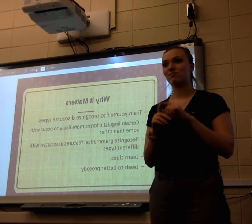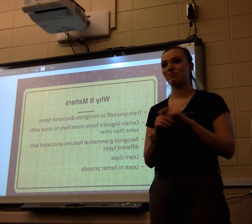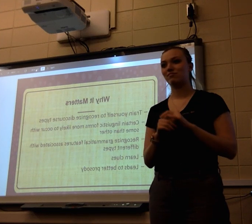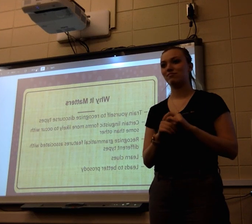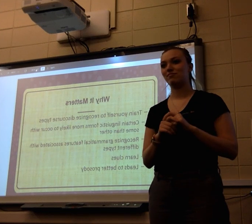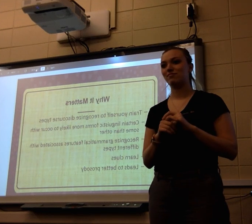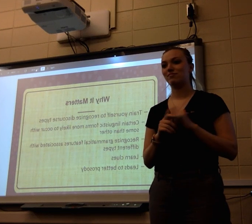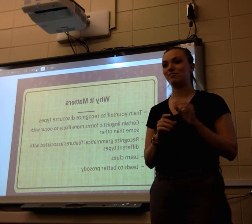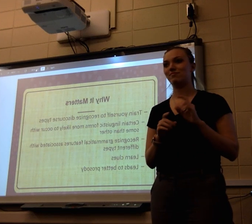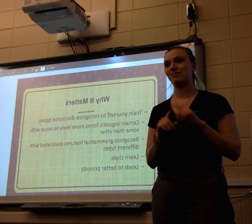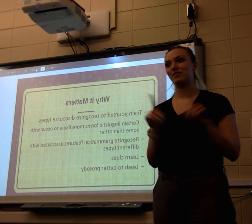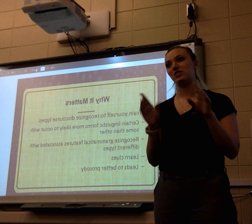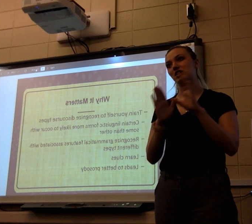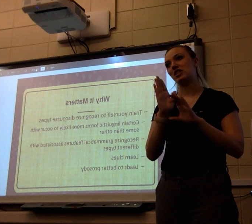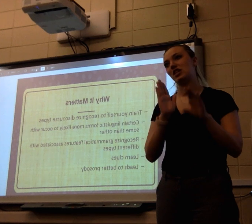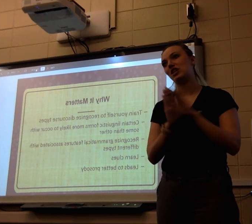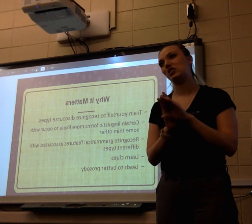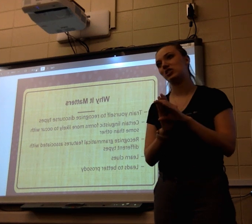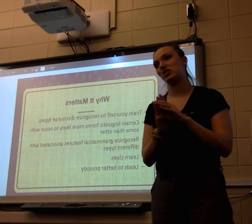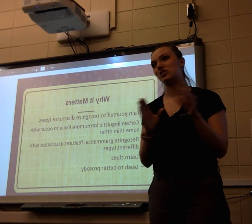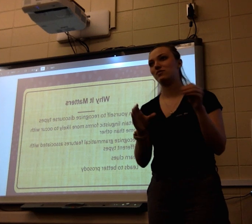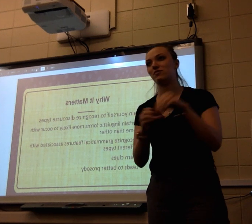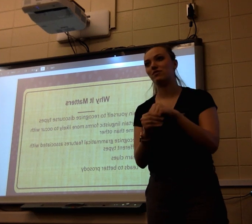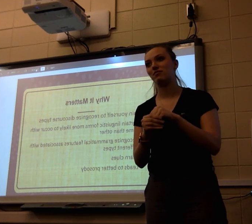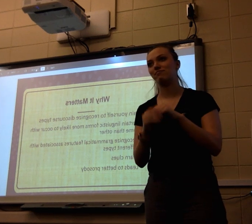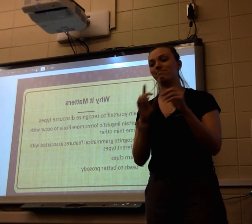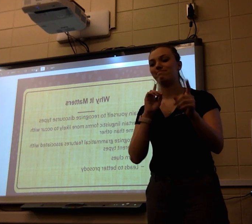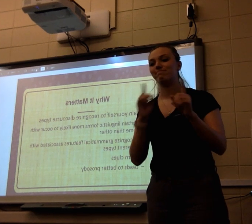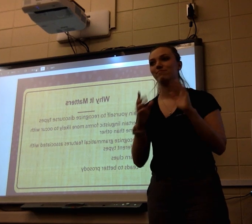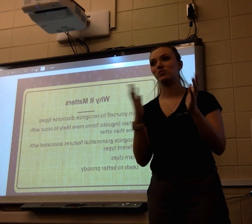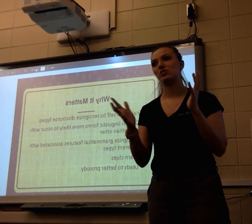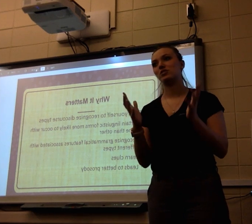in American Sign Language. Right?